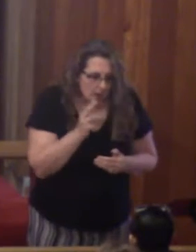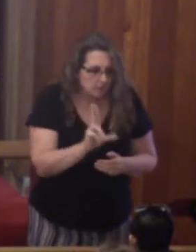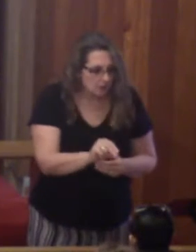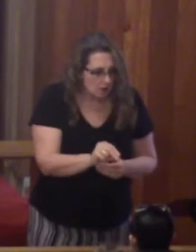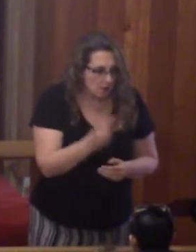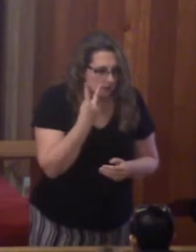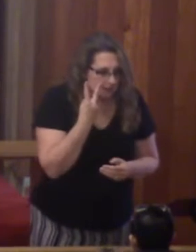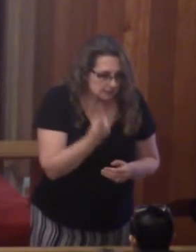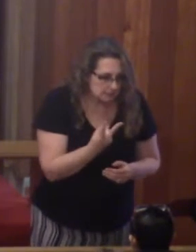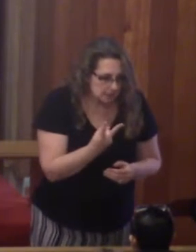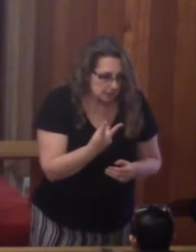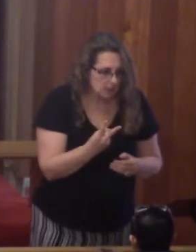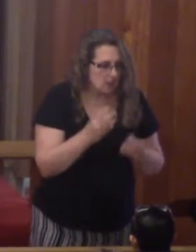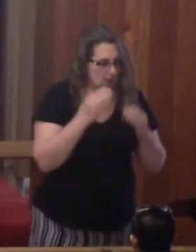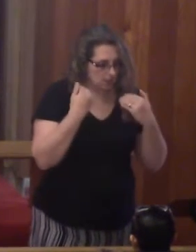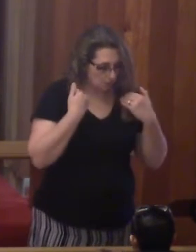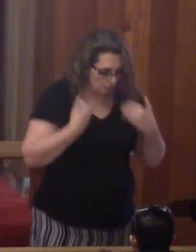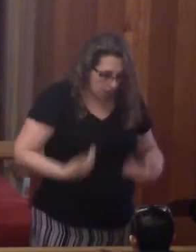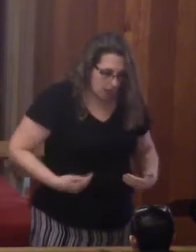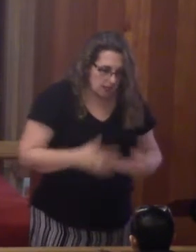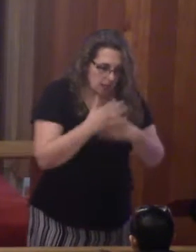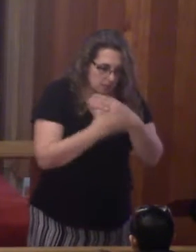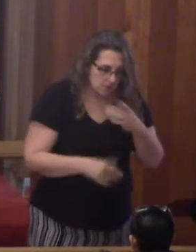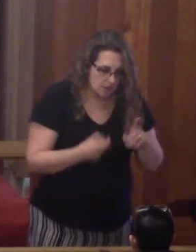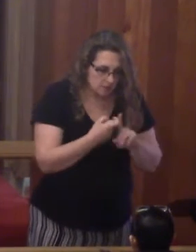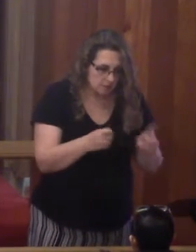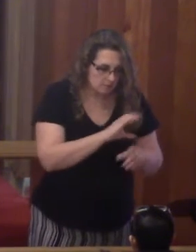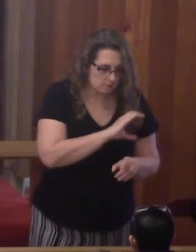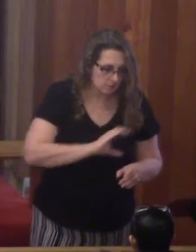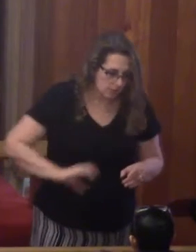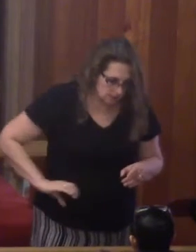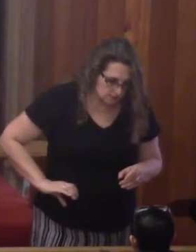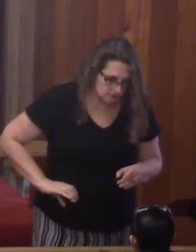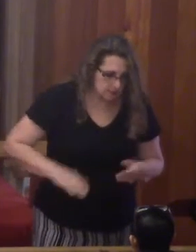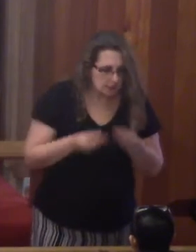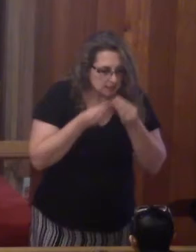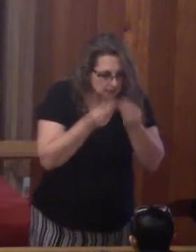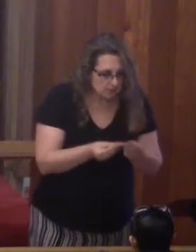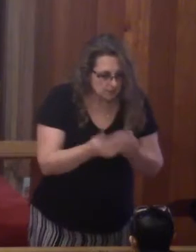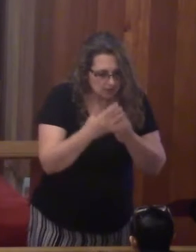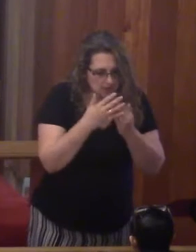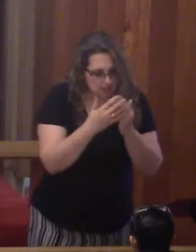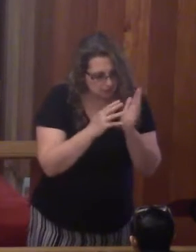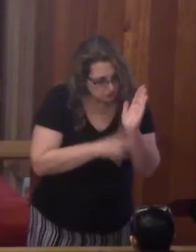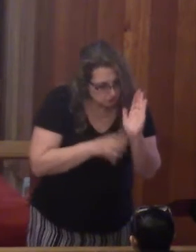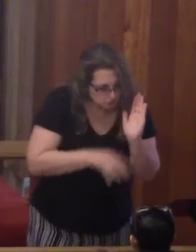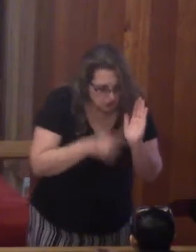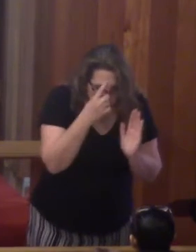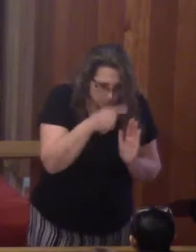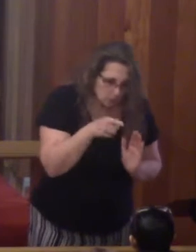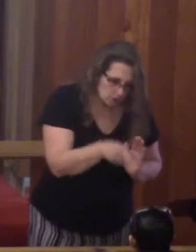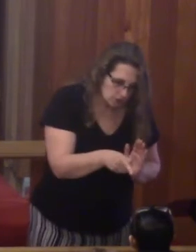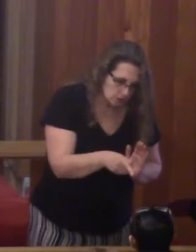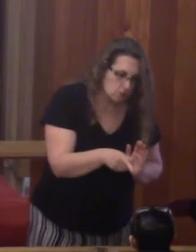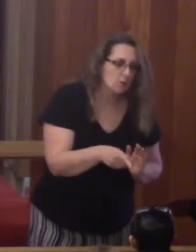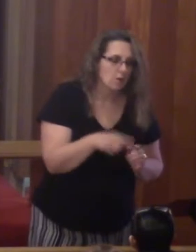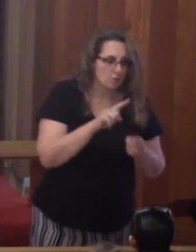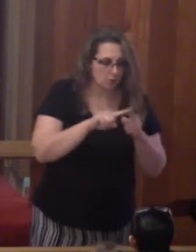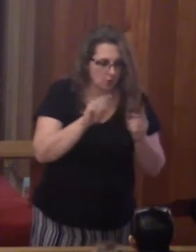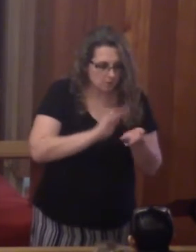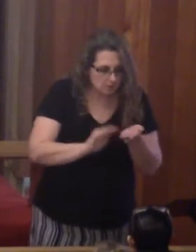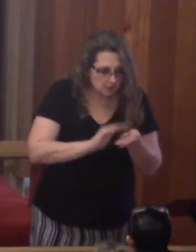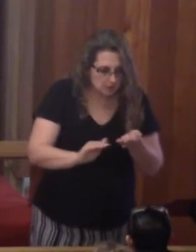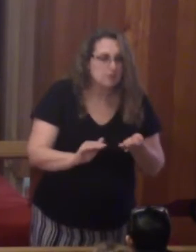Christ, given and shed for you for the forgiveness of your sins. Gifts, benefits of the work of